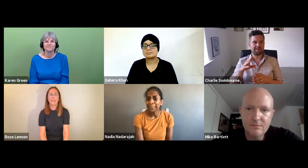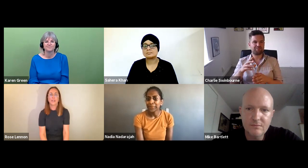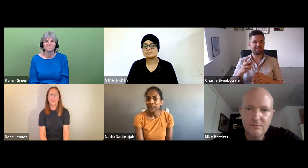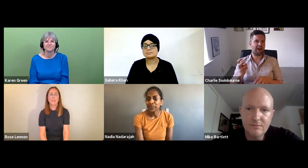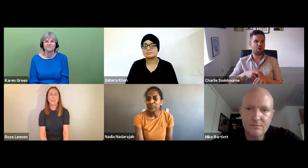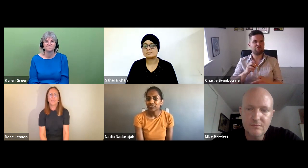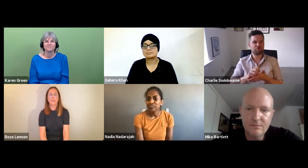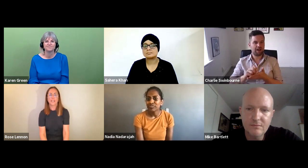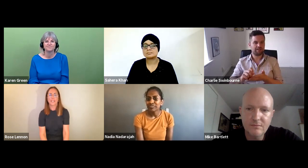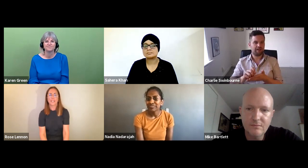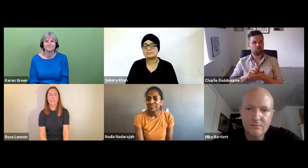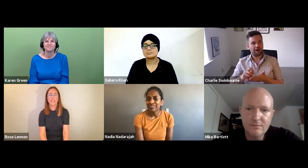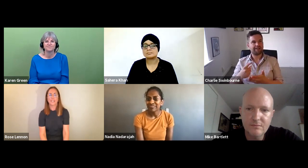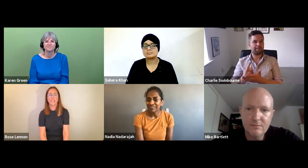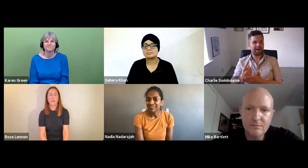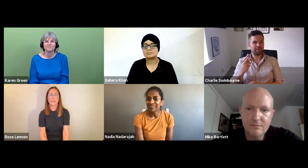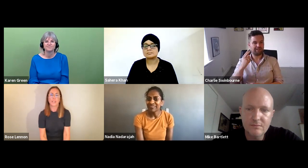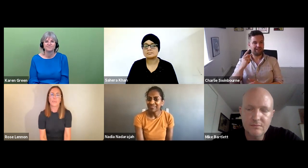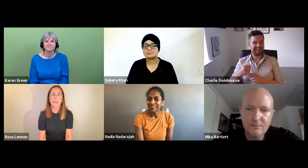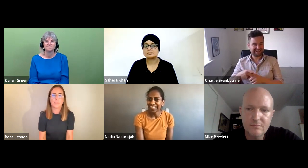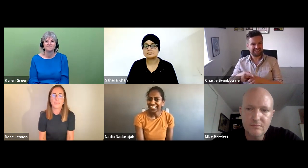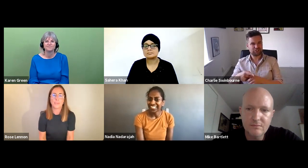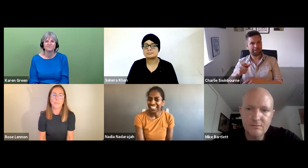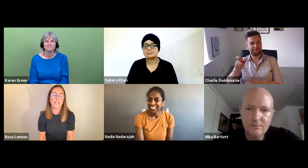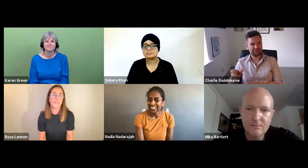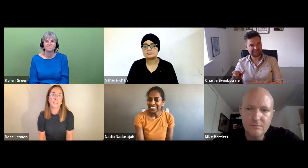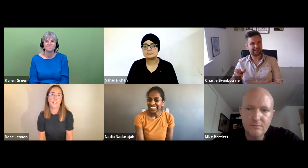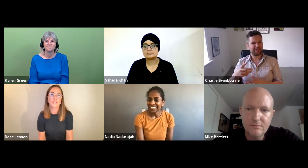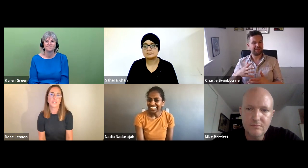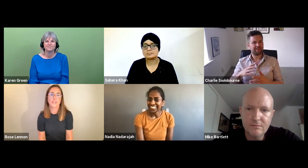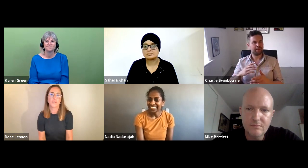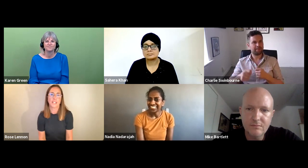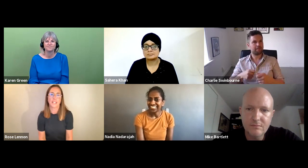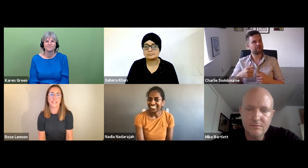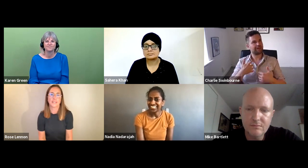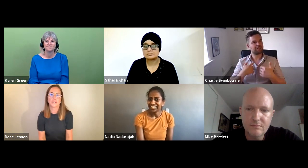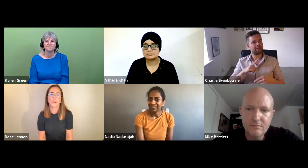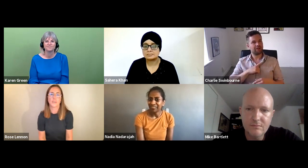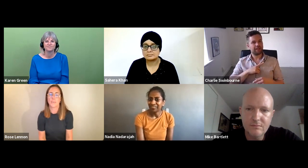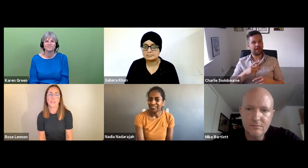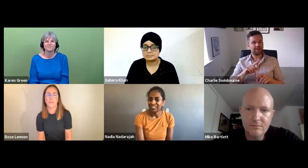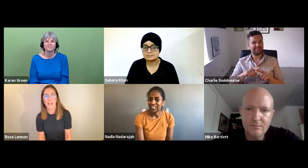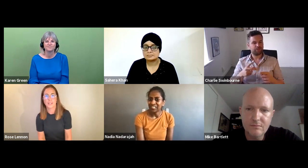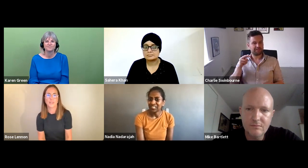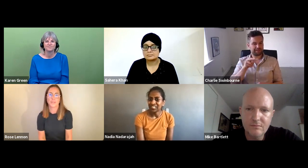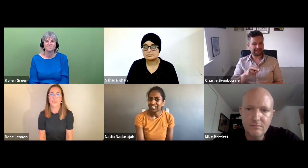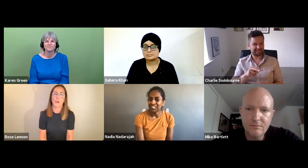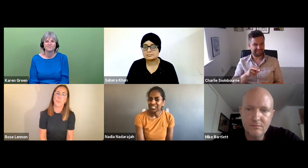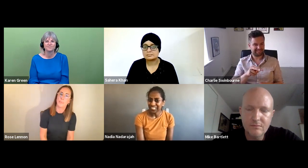So when talking about writing, it's interesting, isn't it? When we're talking about different cultures writing, so somebody from Ireland or a